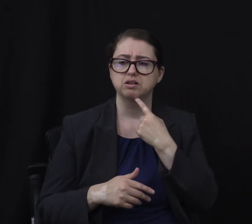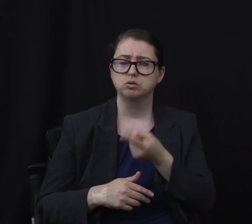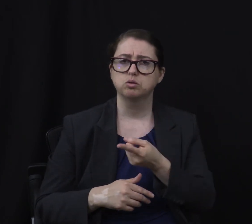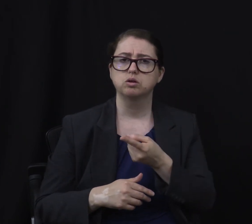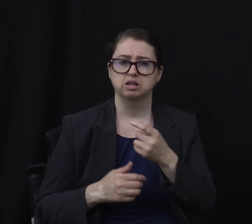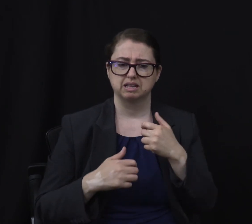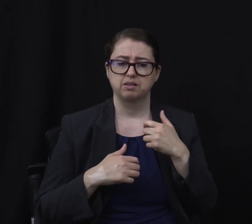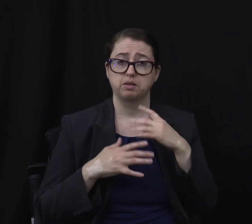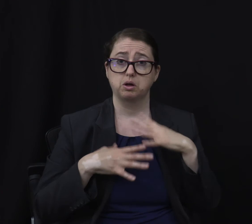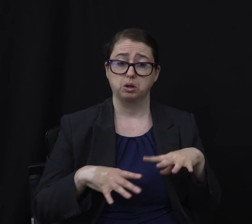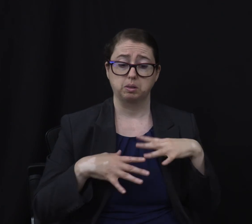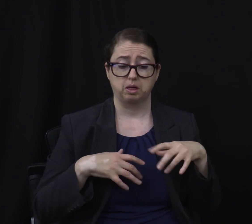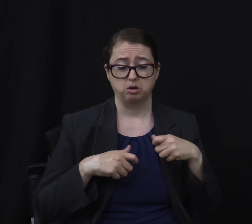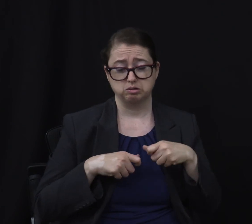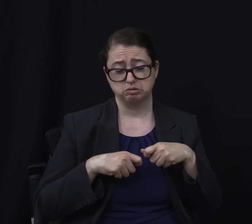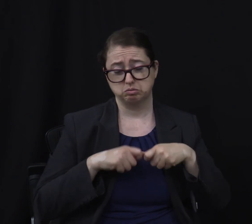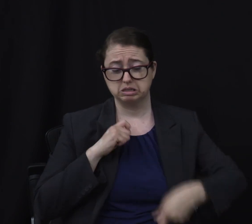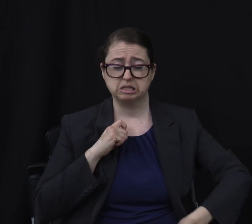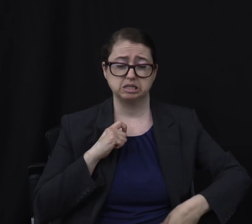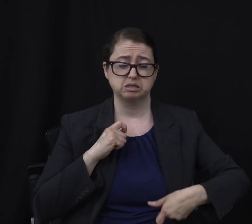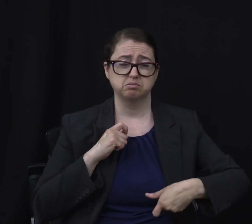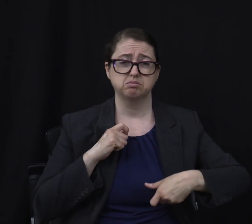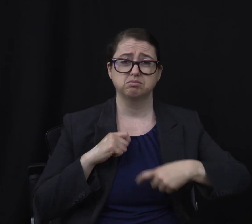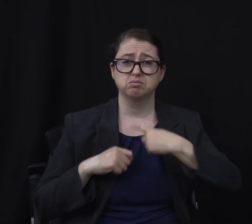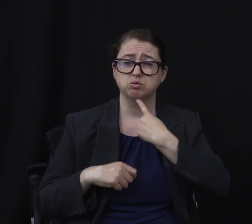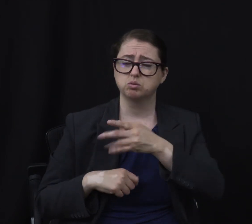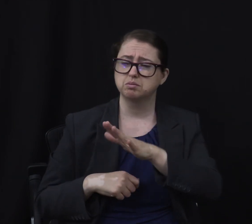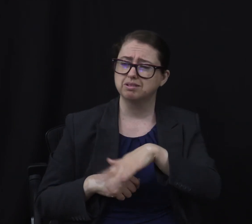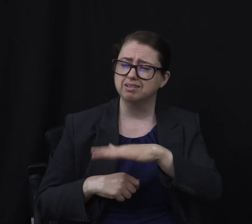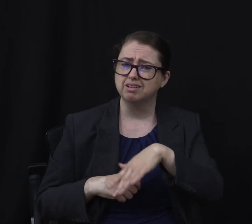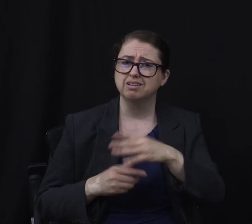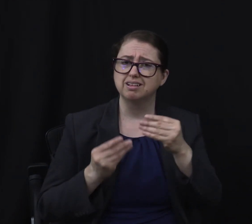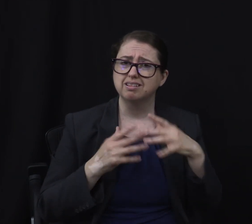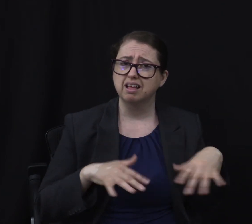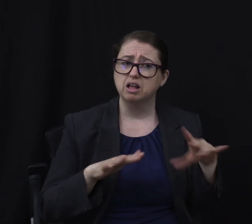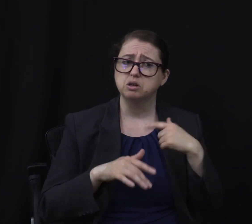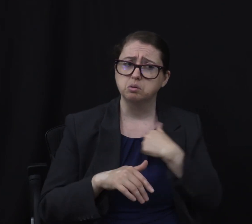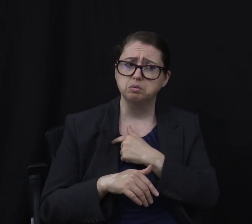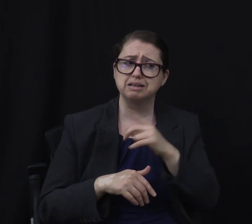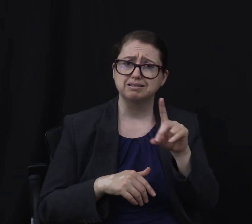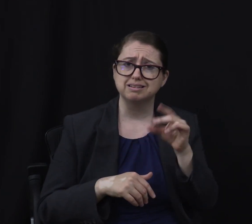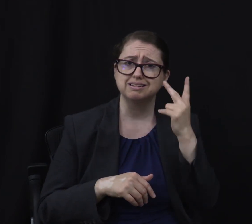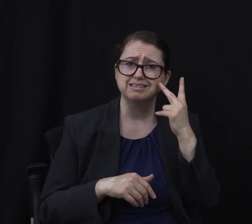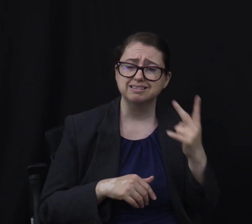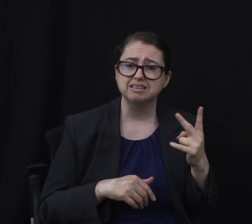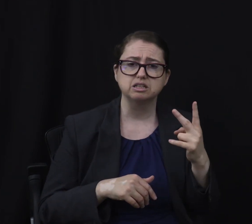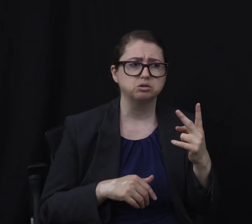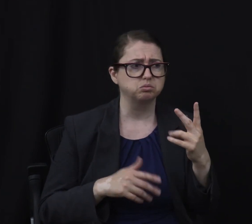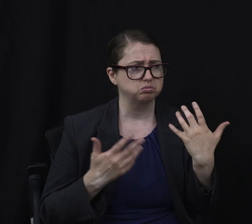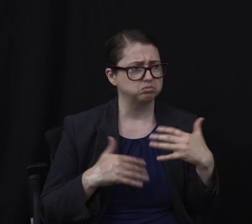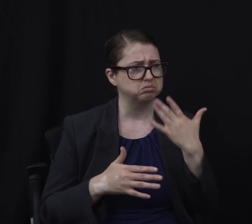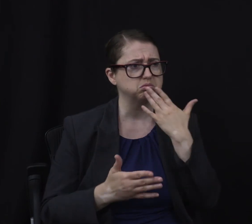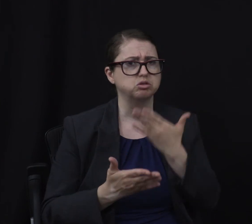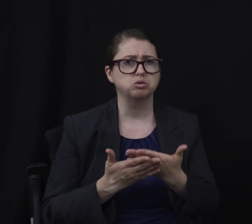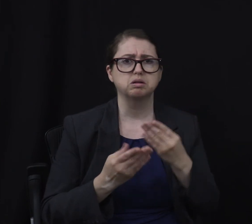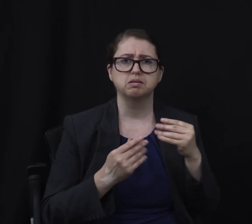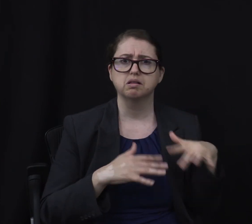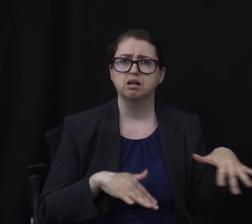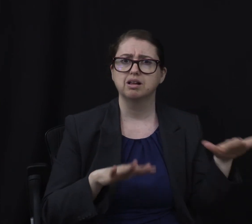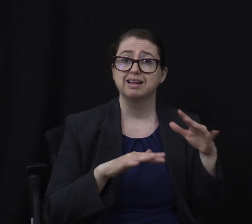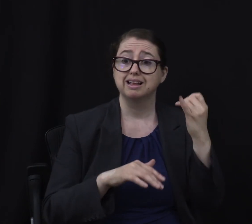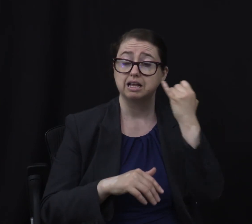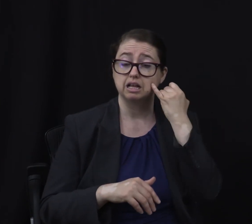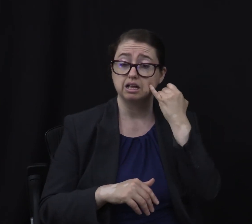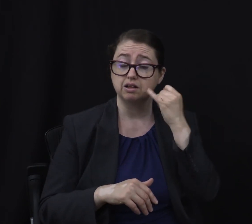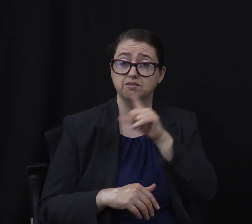the congregation of the children of Israel, saying, the land we passed through to spy out is an exceedingly good land. And if the Lord delights in us,